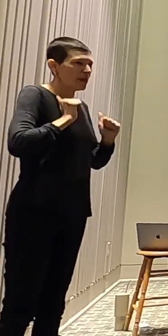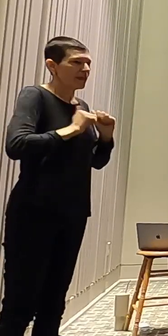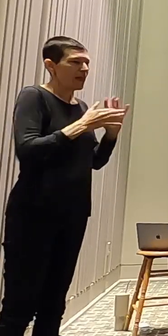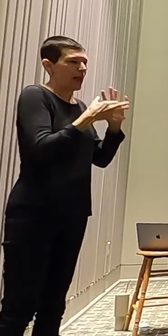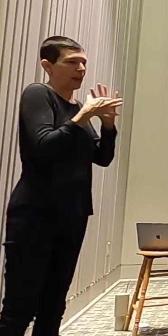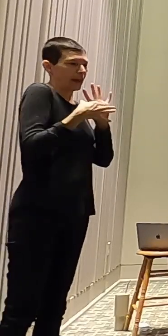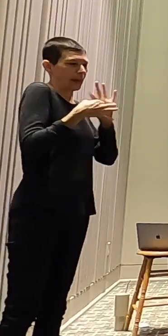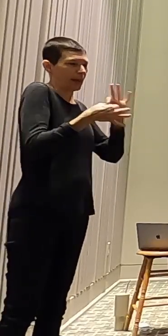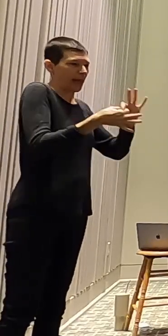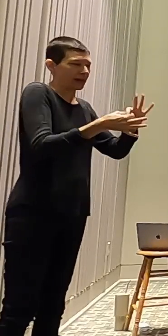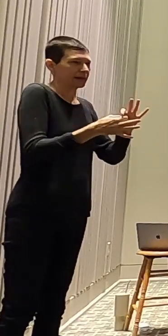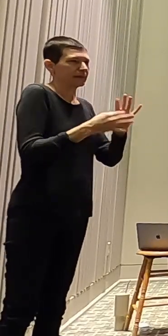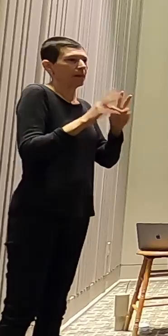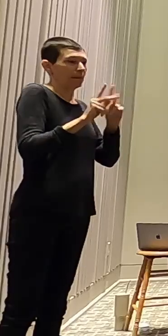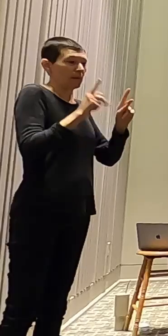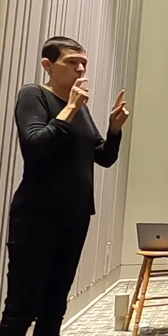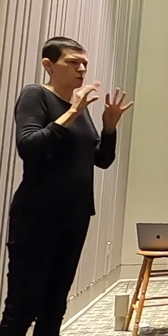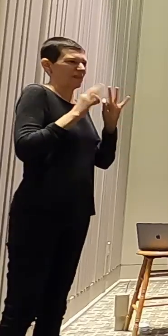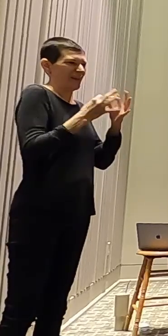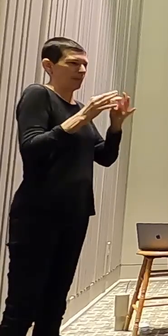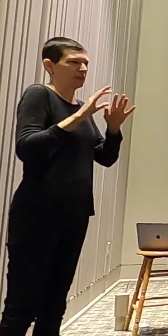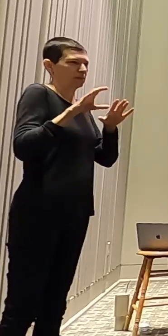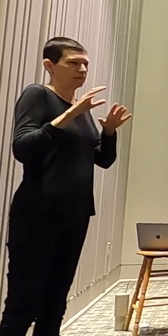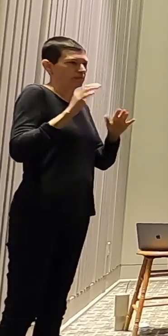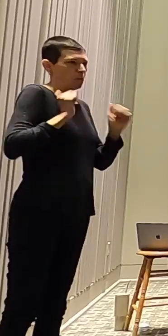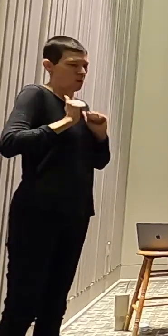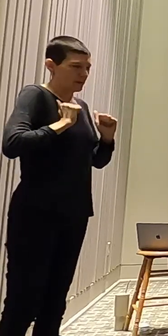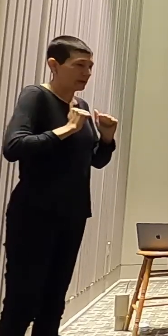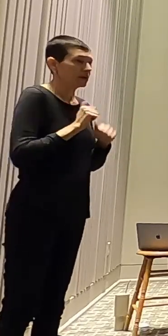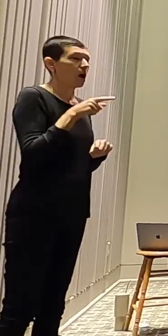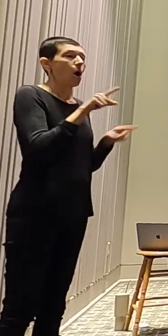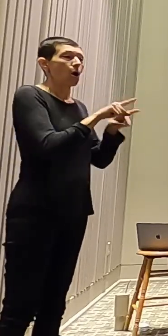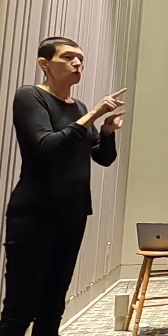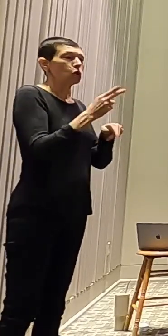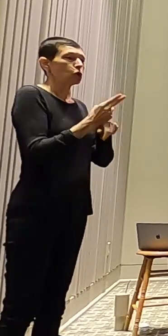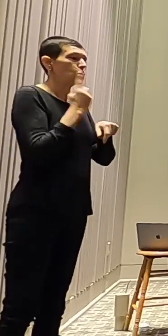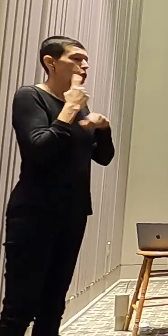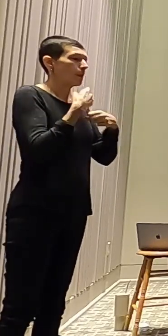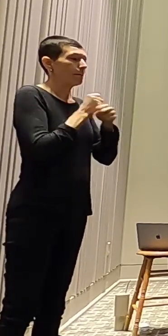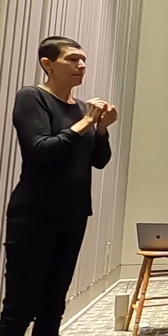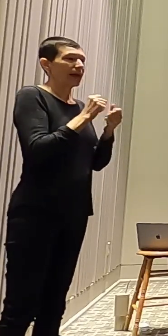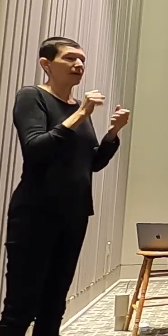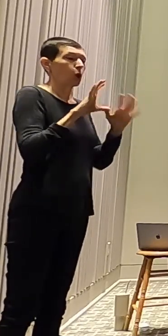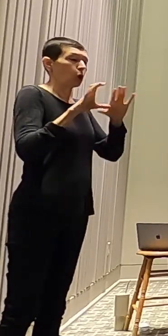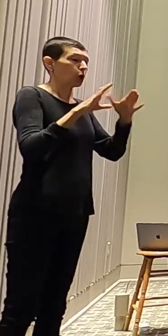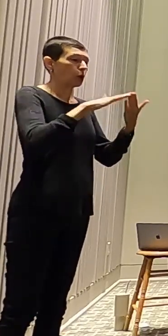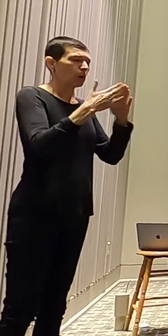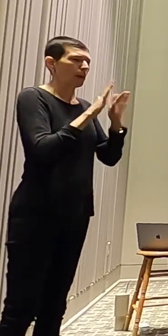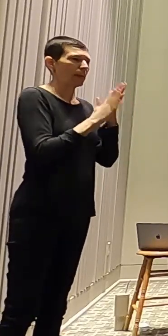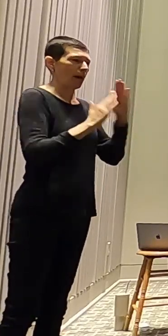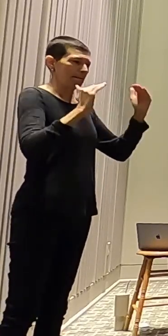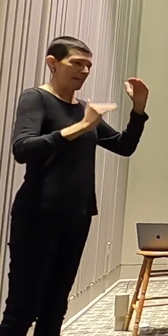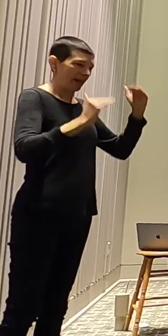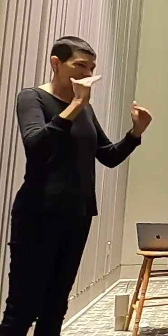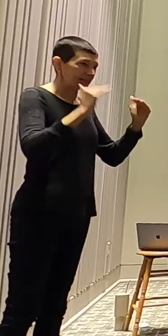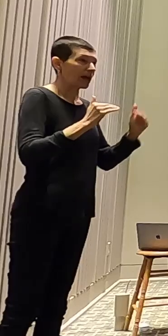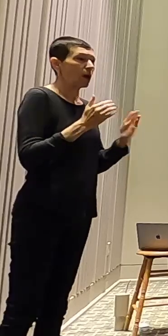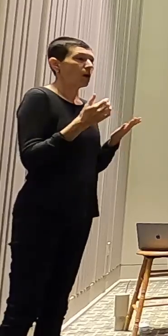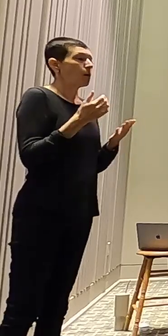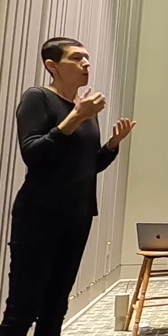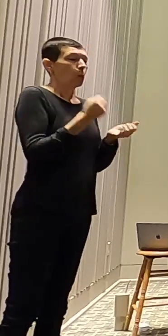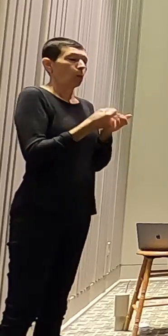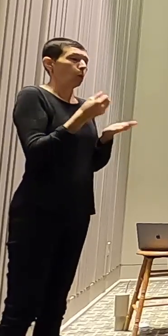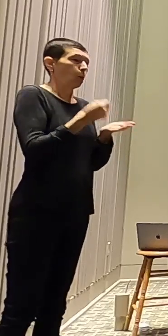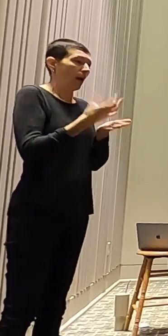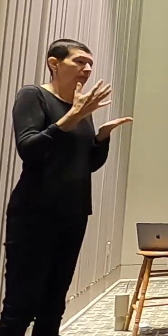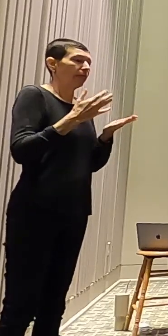lineages of those that are performing. Potlatches are also used to restore balance in the community by redistributing wealth among the